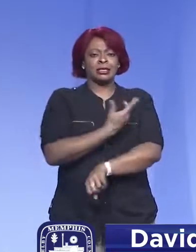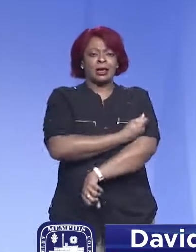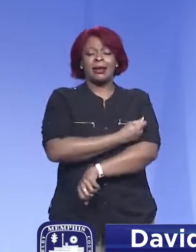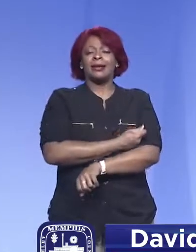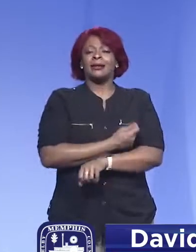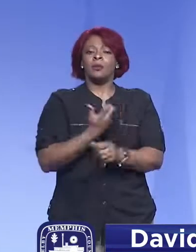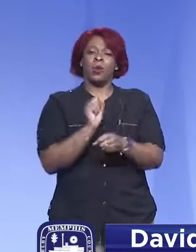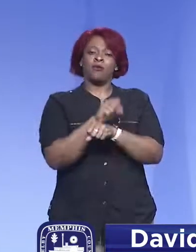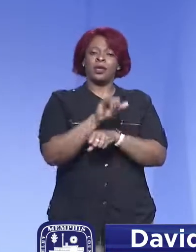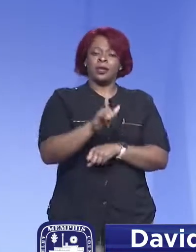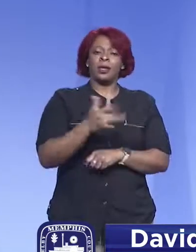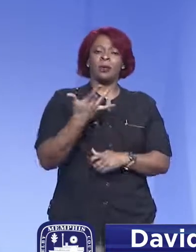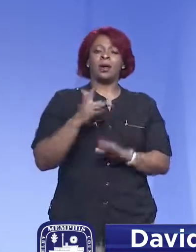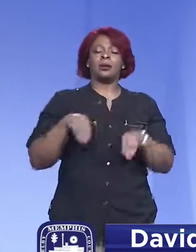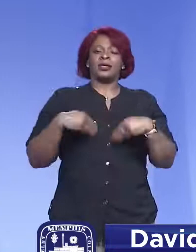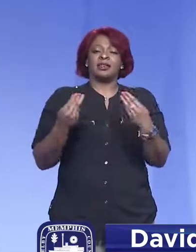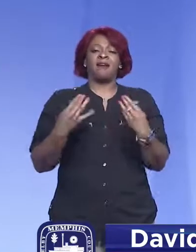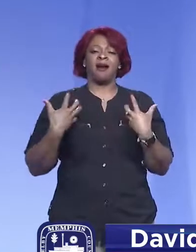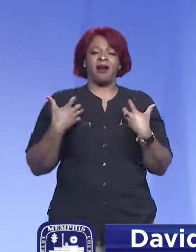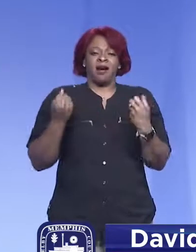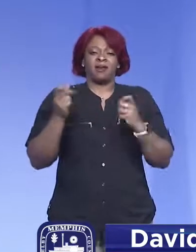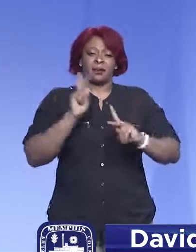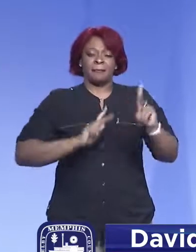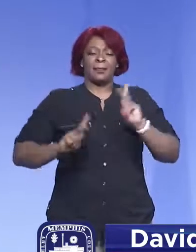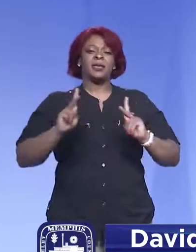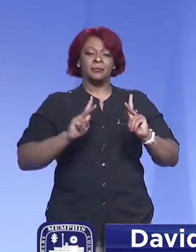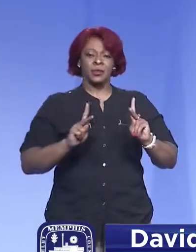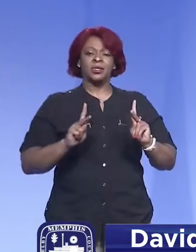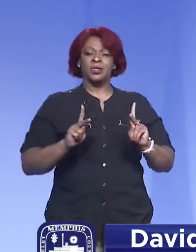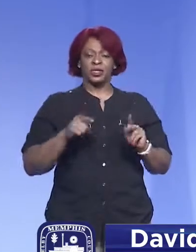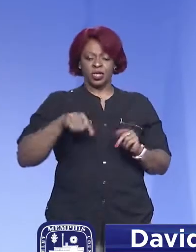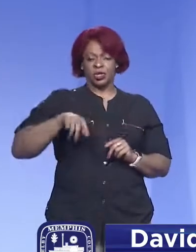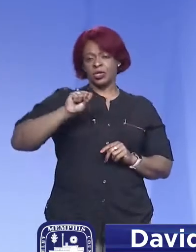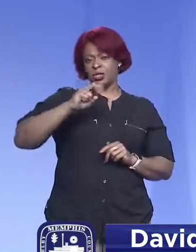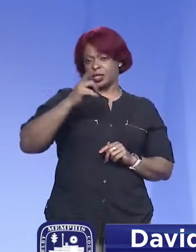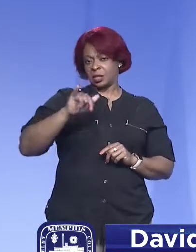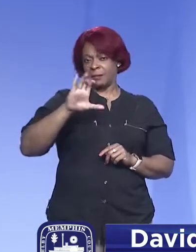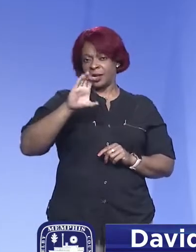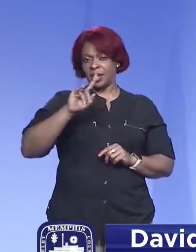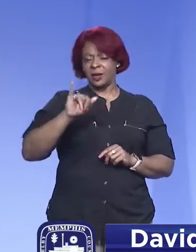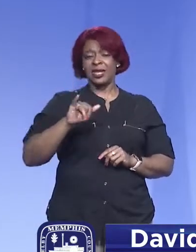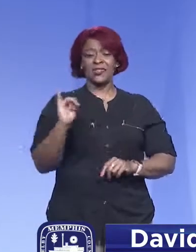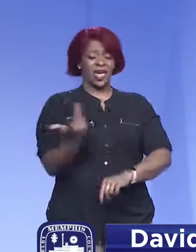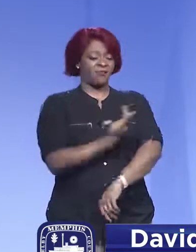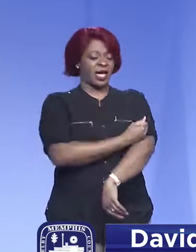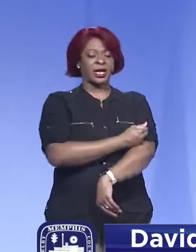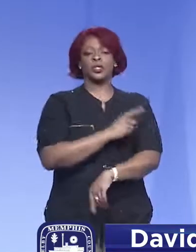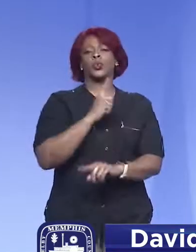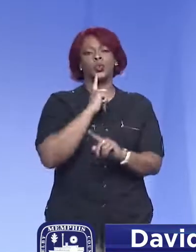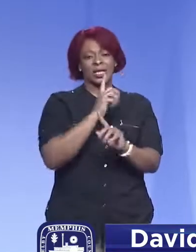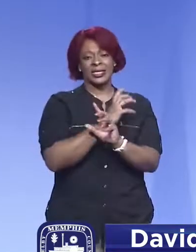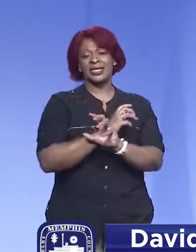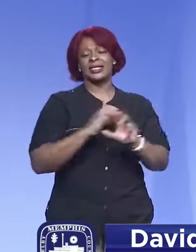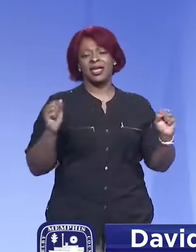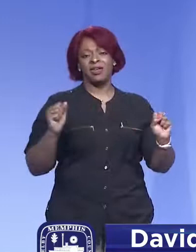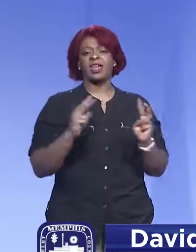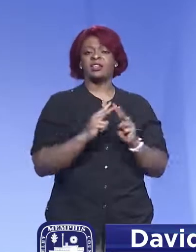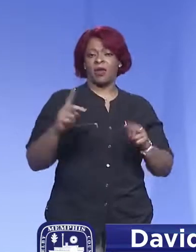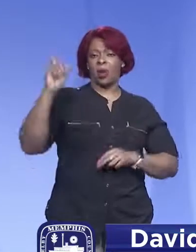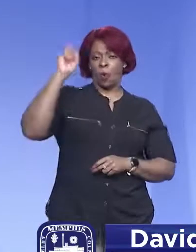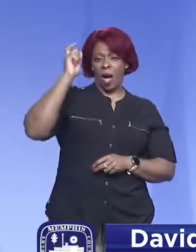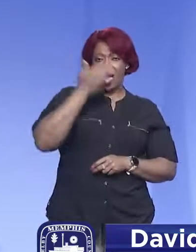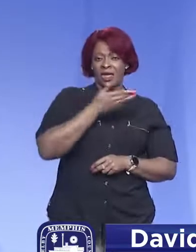by instilling confidence in the people of Shelby County that getting vaccinated is a safe thing to do and a wise thing to